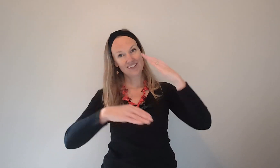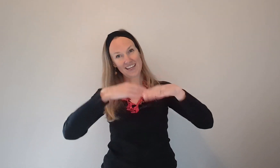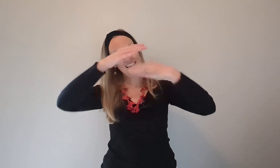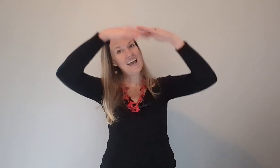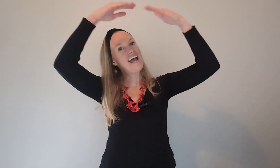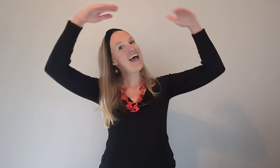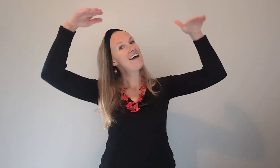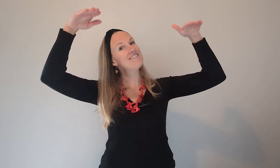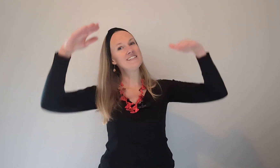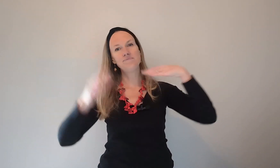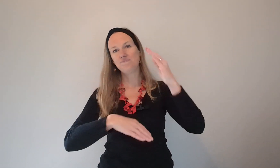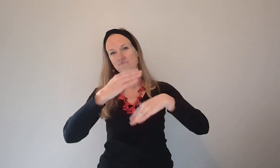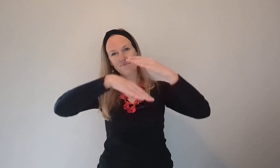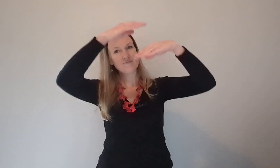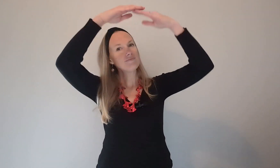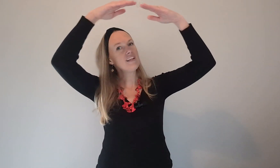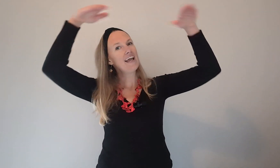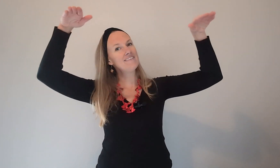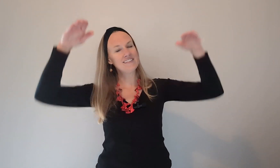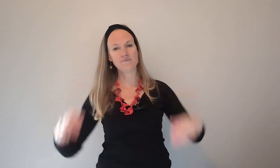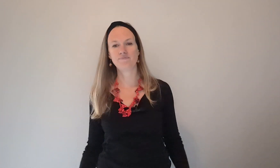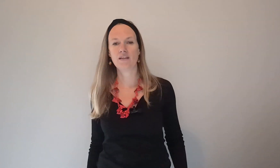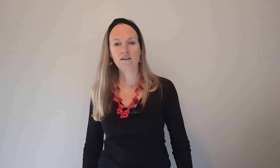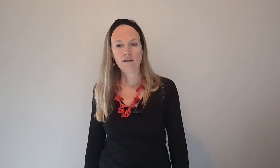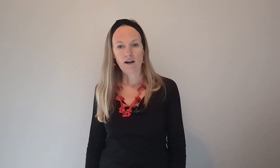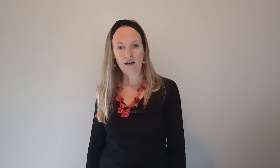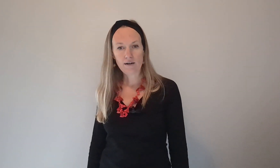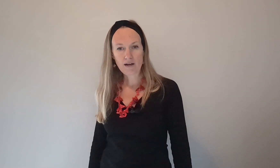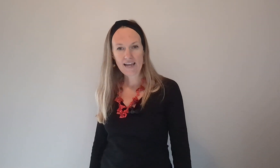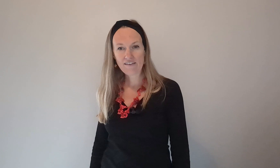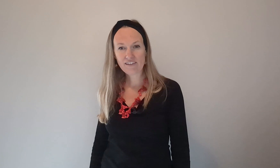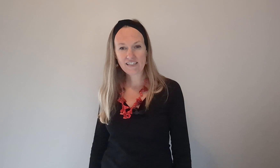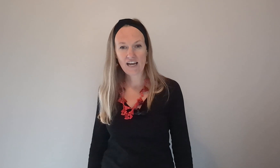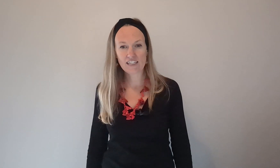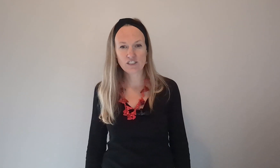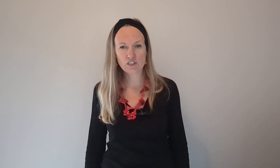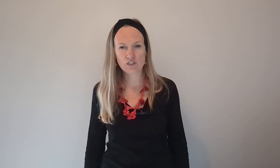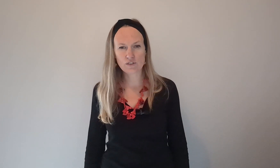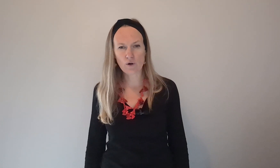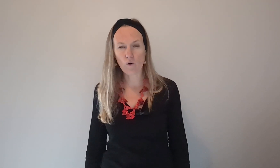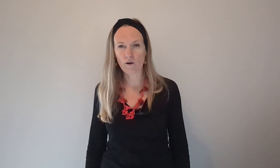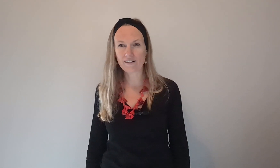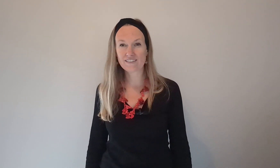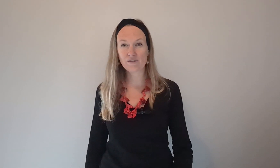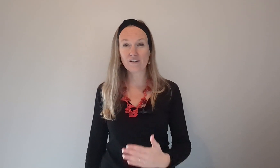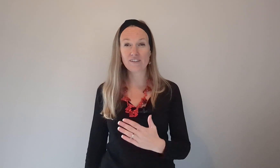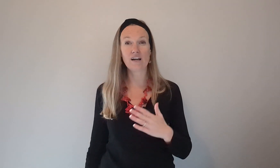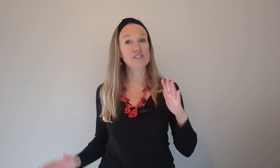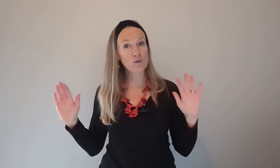Okay, heaven. Heaven. By heaven adored. So adored